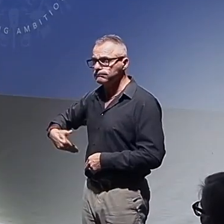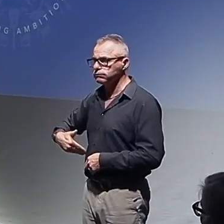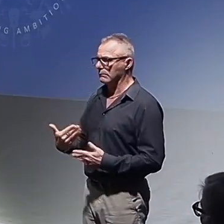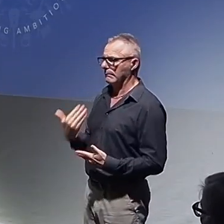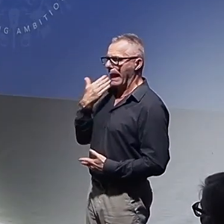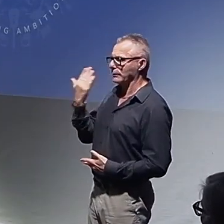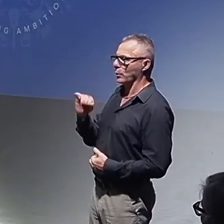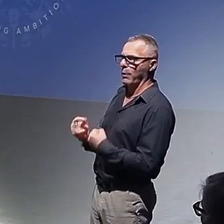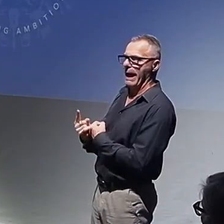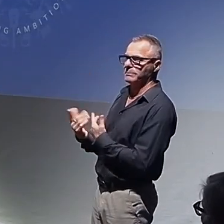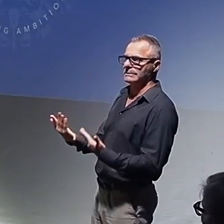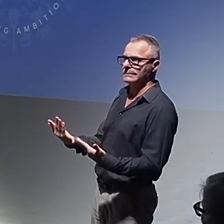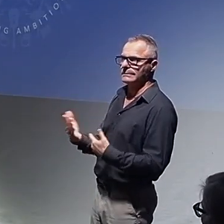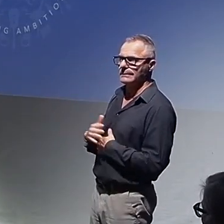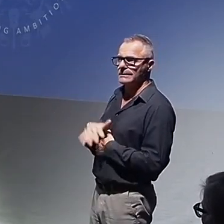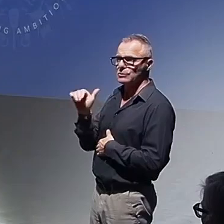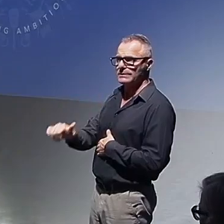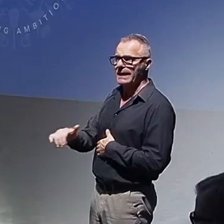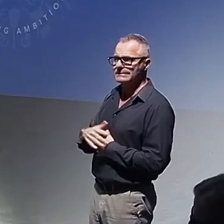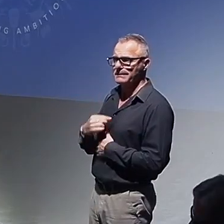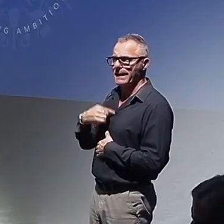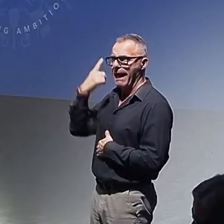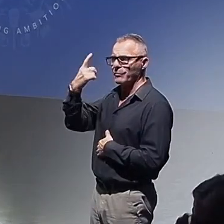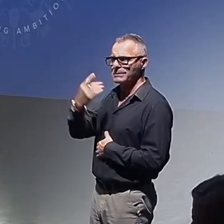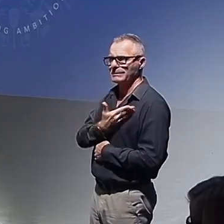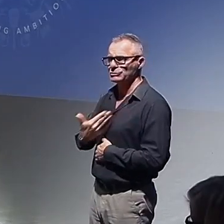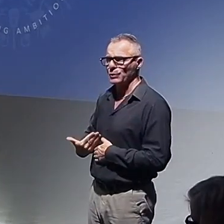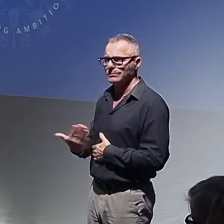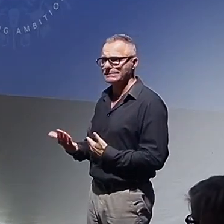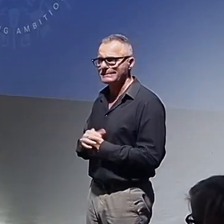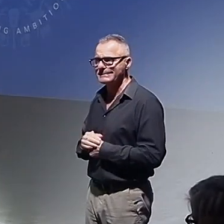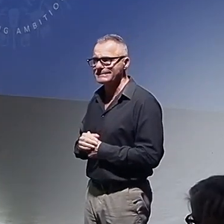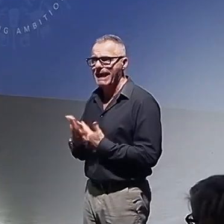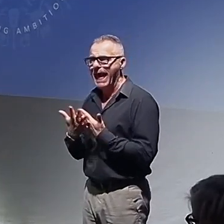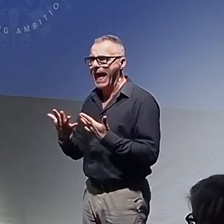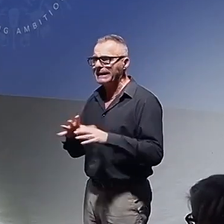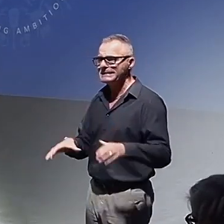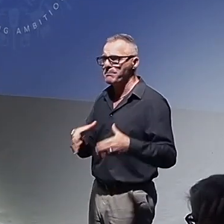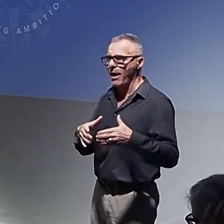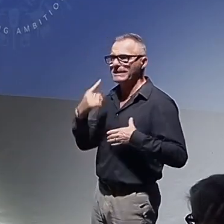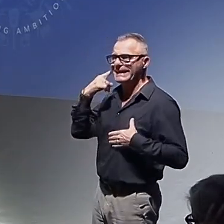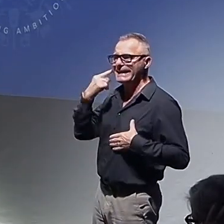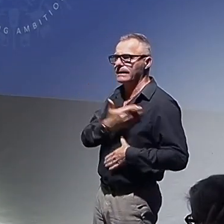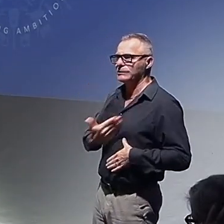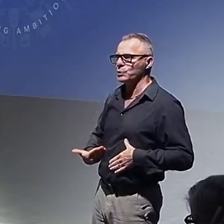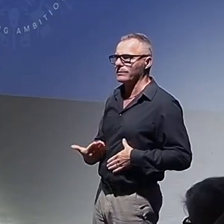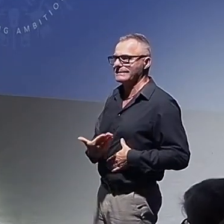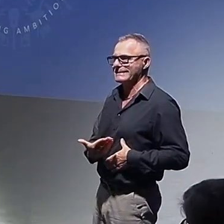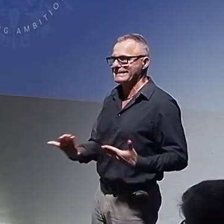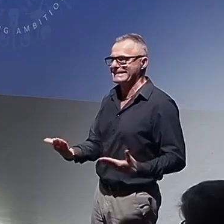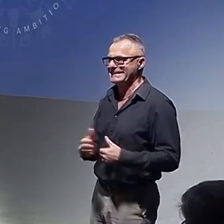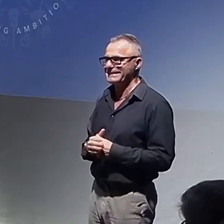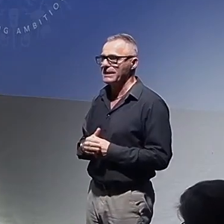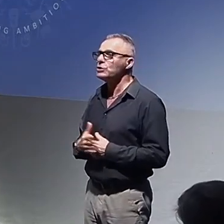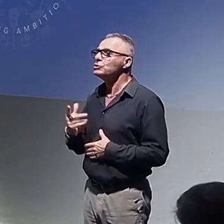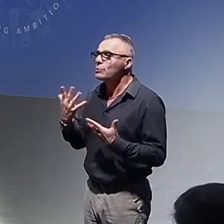would happen. So yeah, I am. Is there any department here that does ear insurance